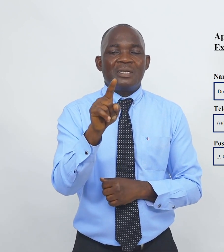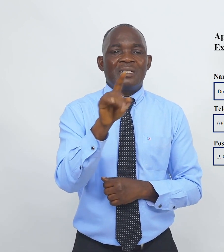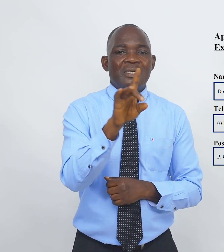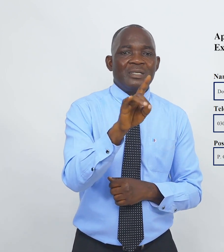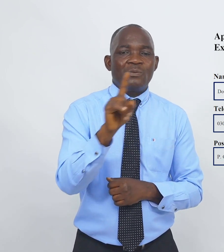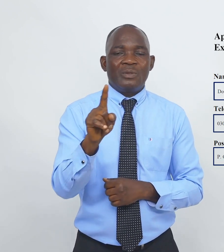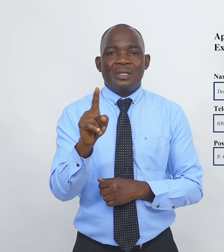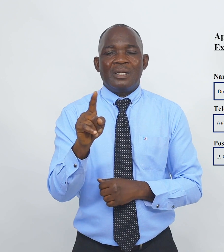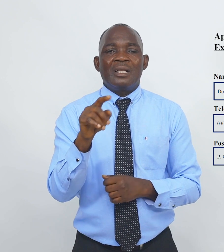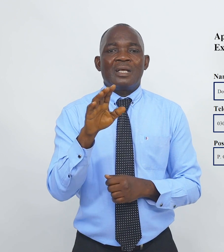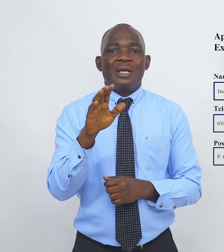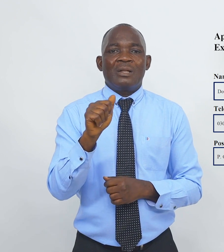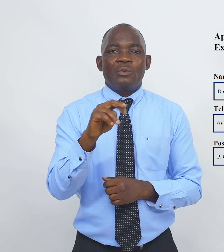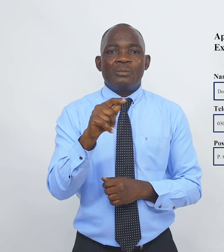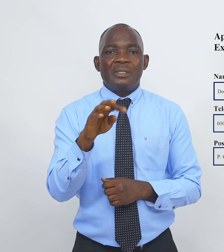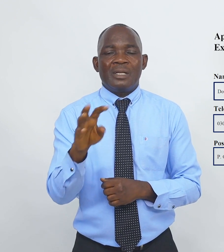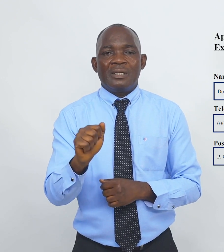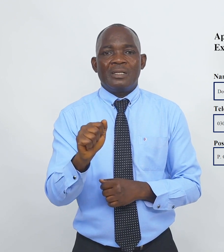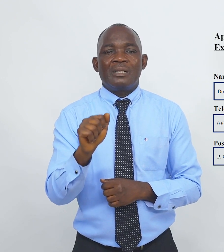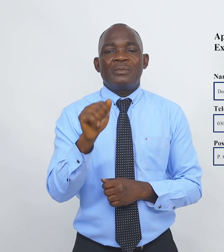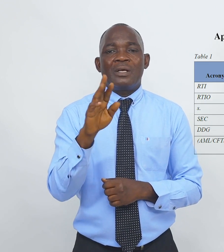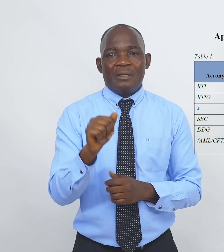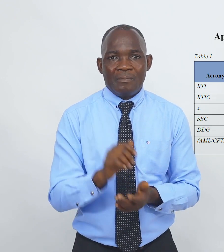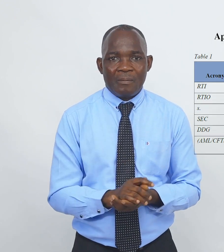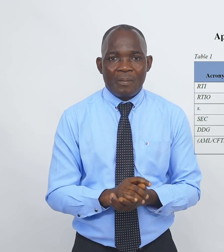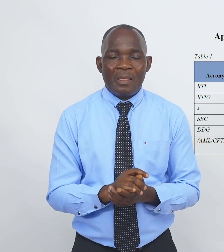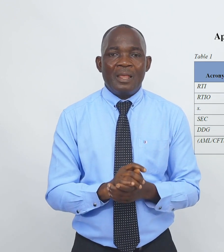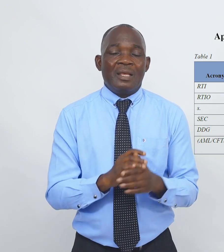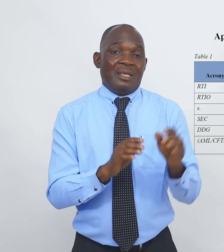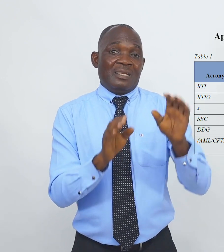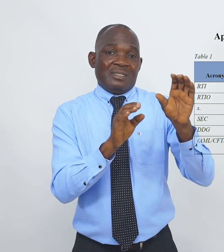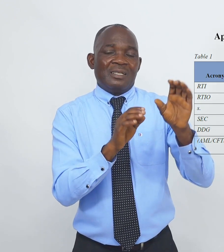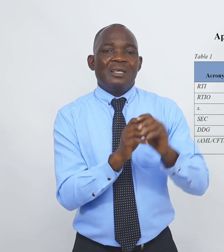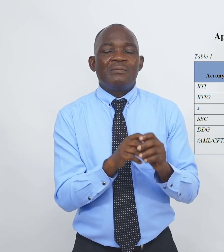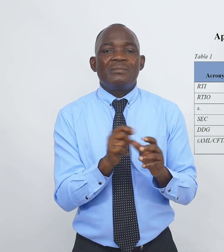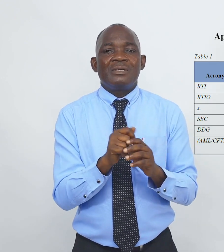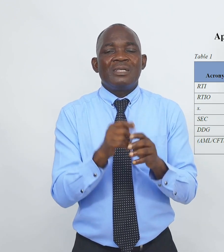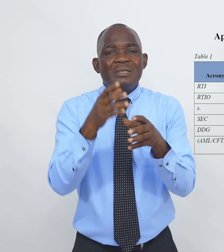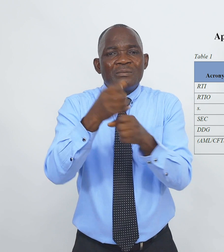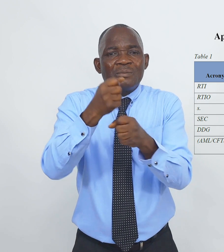6181, Cantonment, Accra. Appendix C. Acronyms.